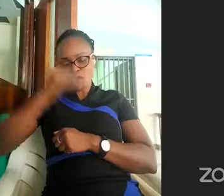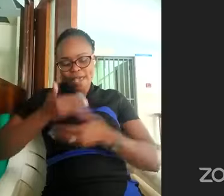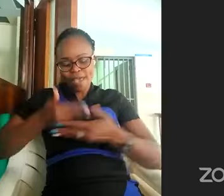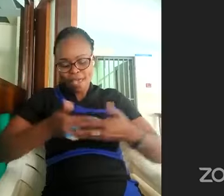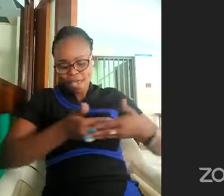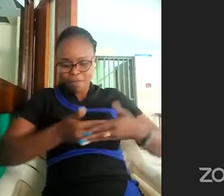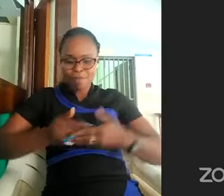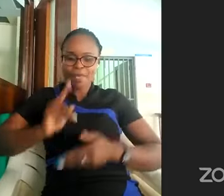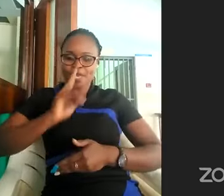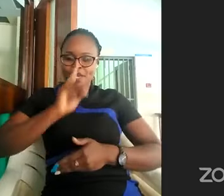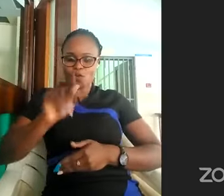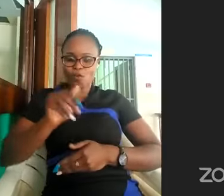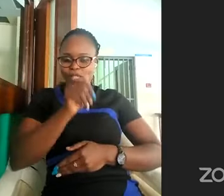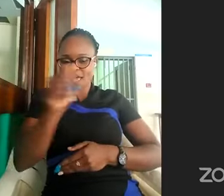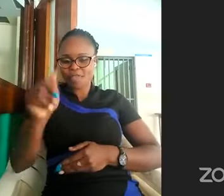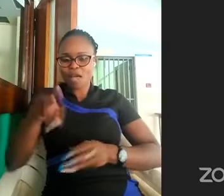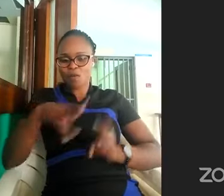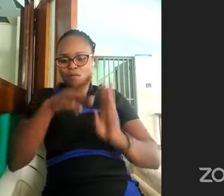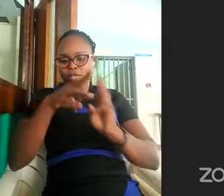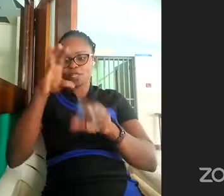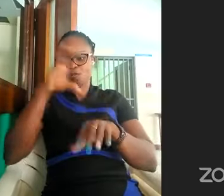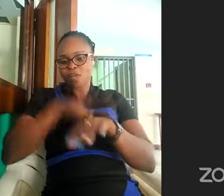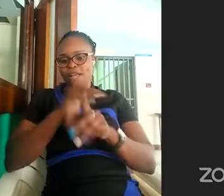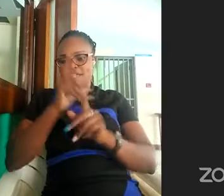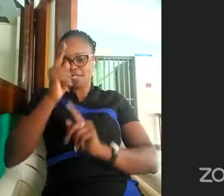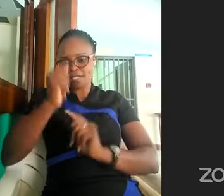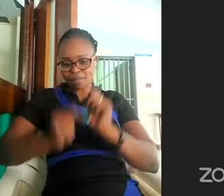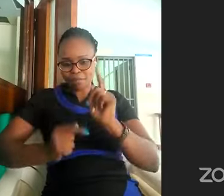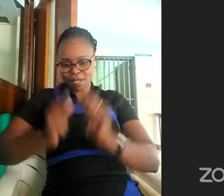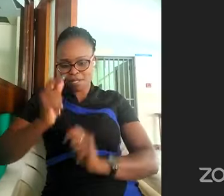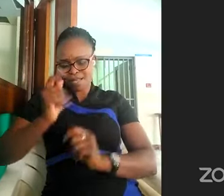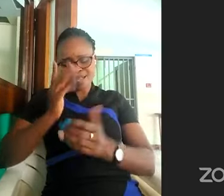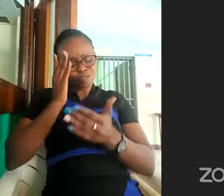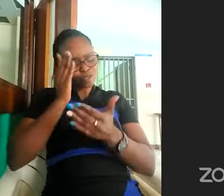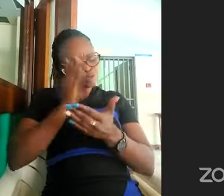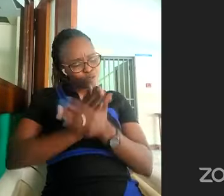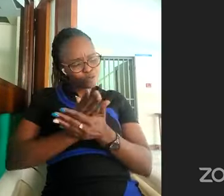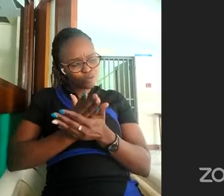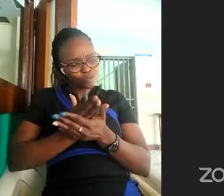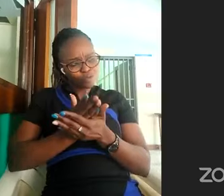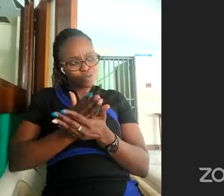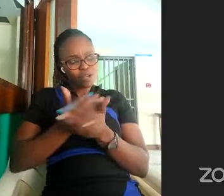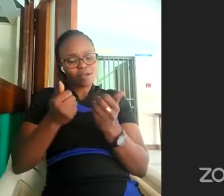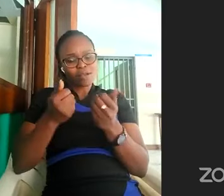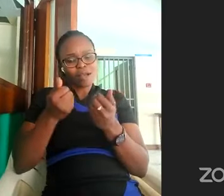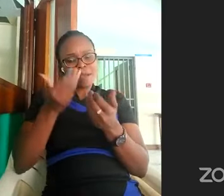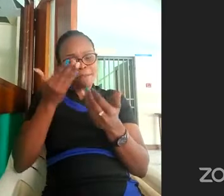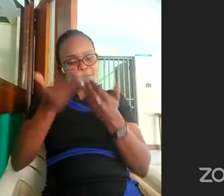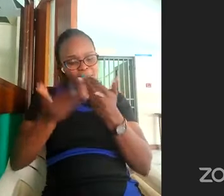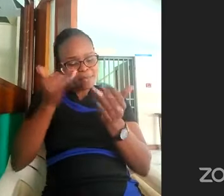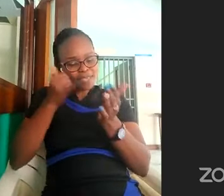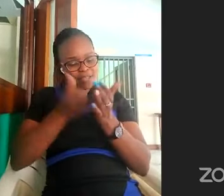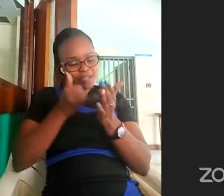of feeding. So it is a disability because it is a challenge to the person. Though it has not